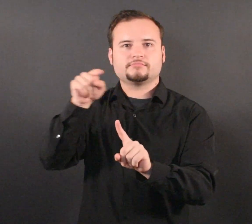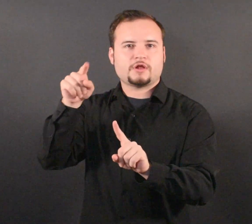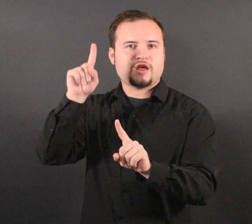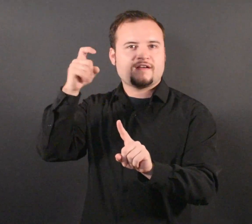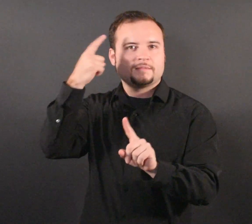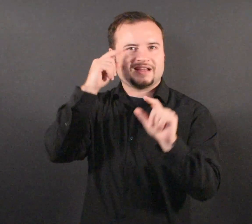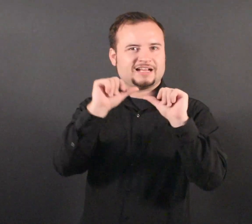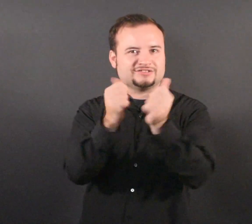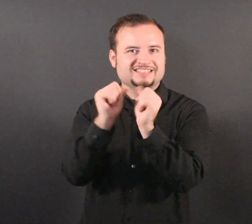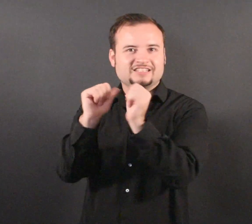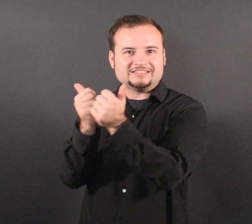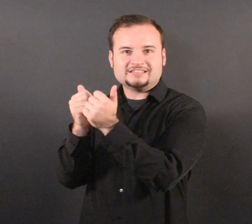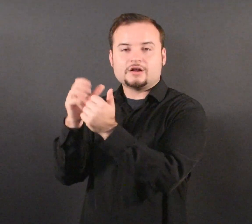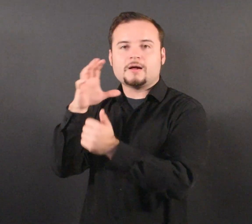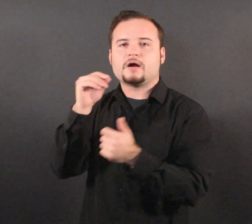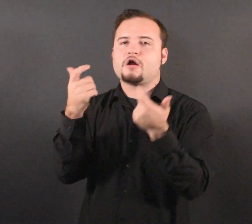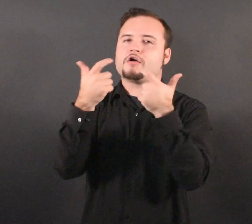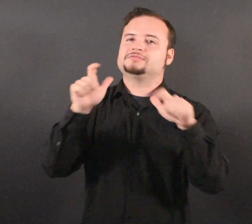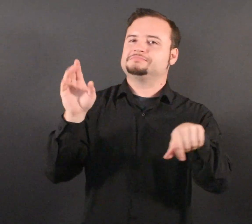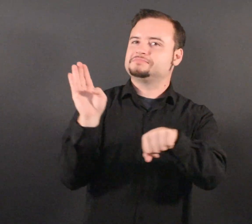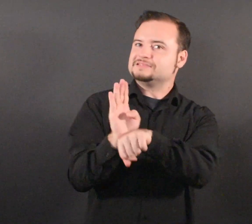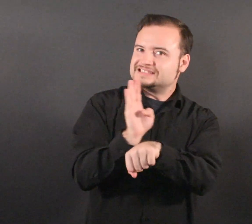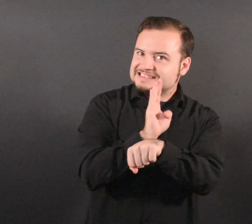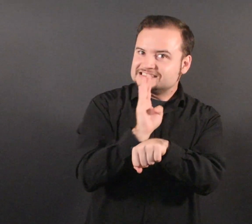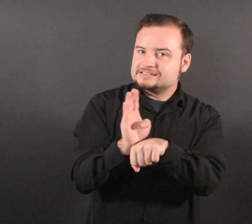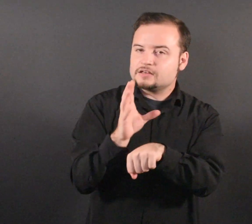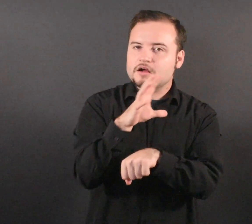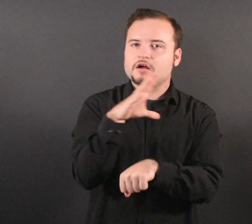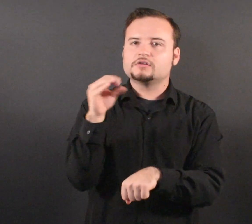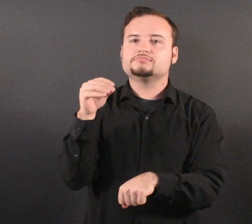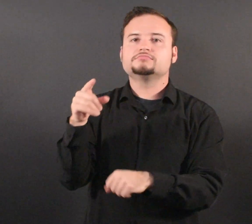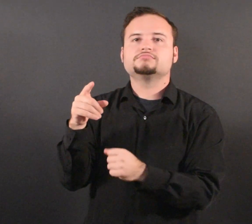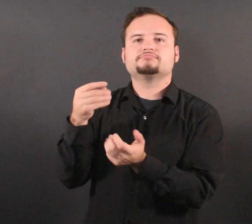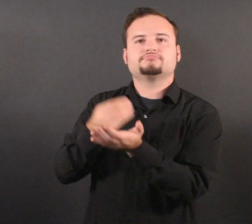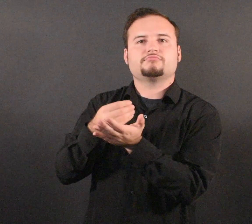large businesses, and prime contractors.